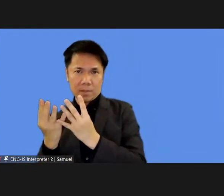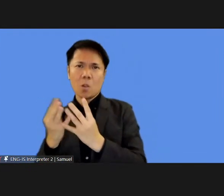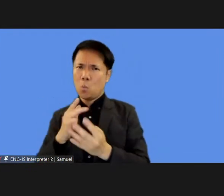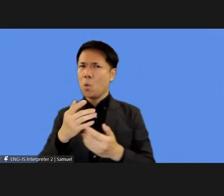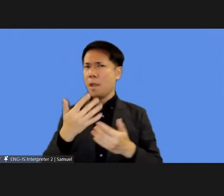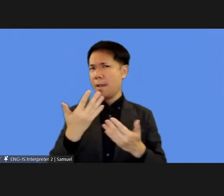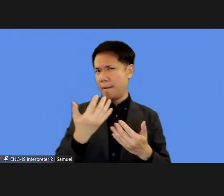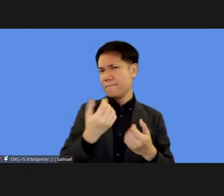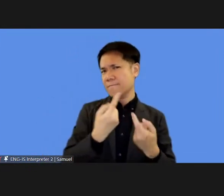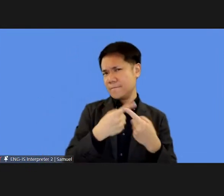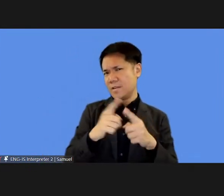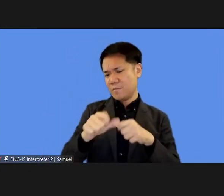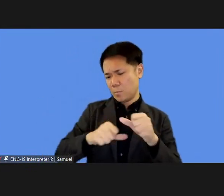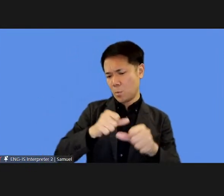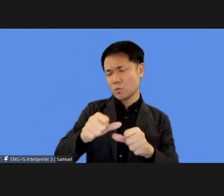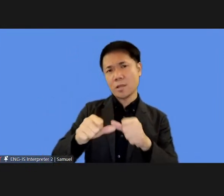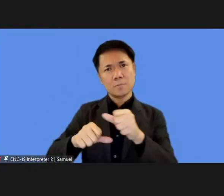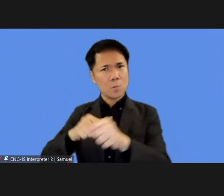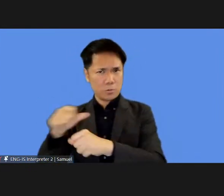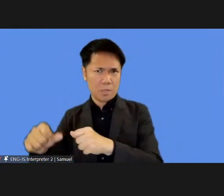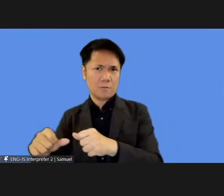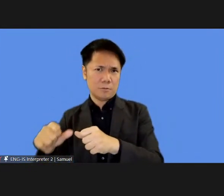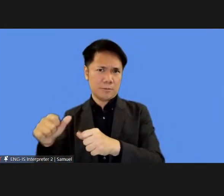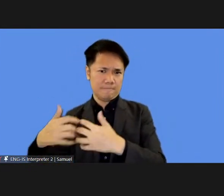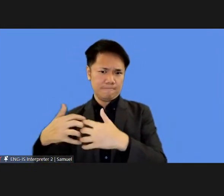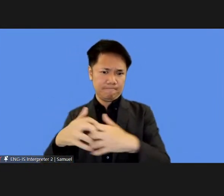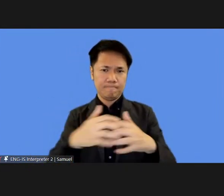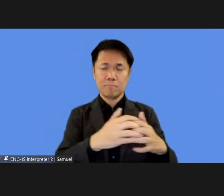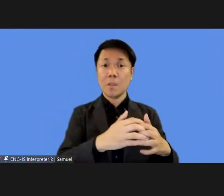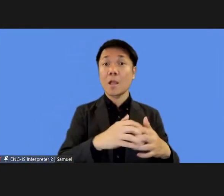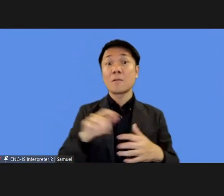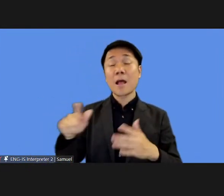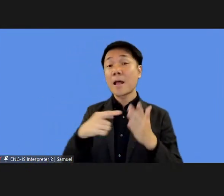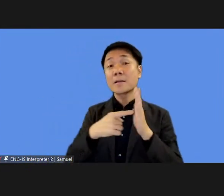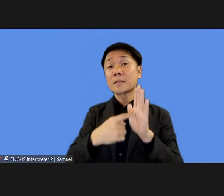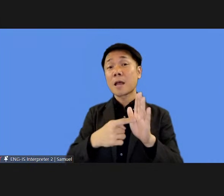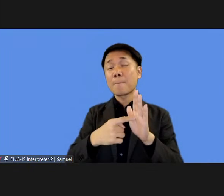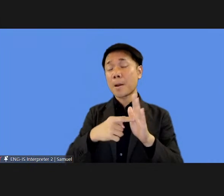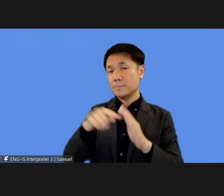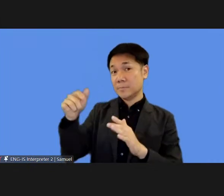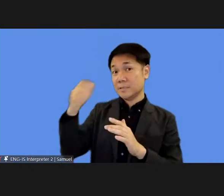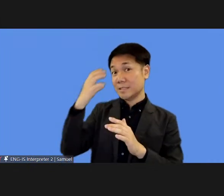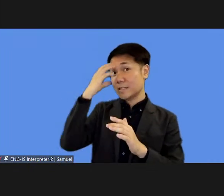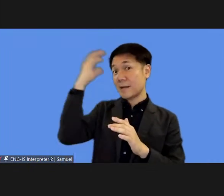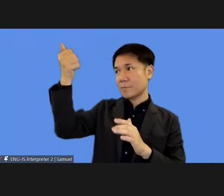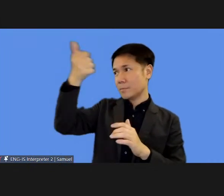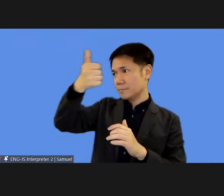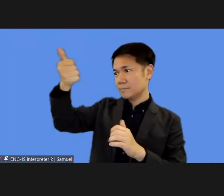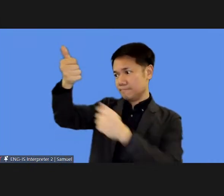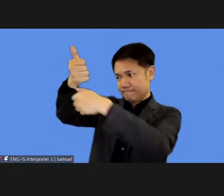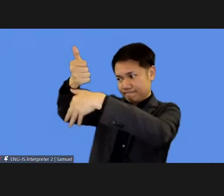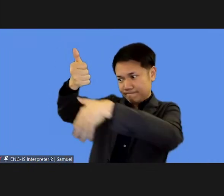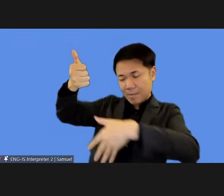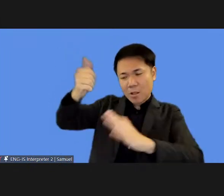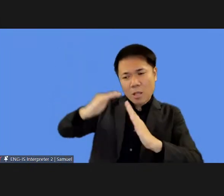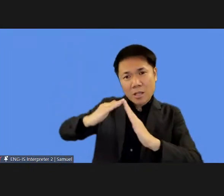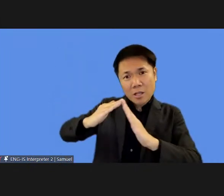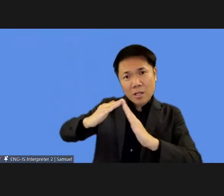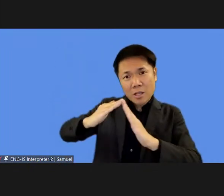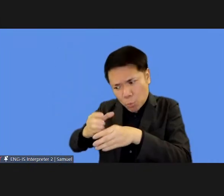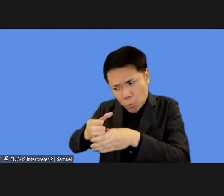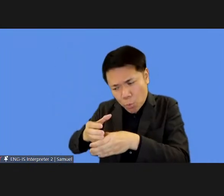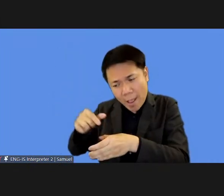planning processes, like I had mentioned before, the county integrated development plans, which take into consideration